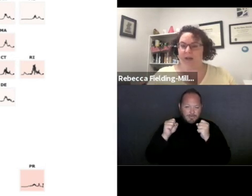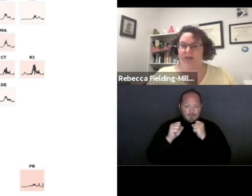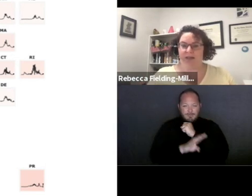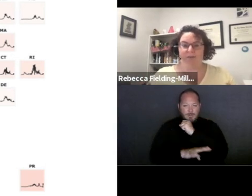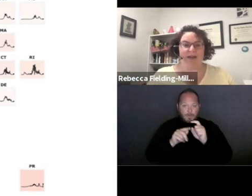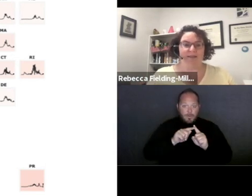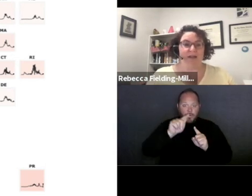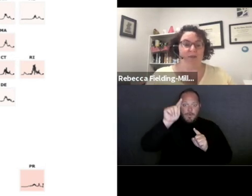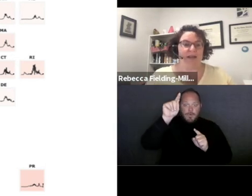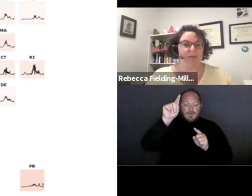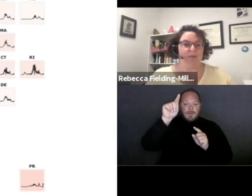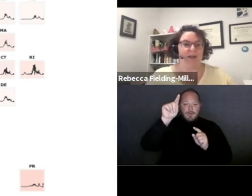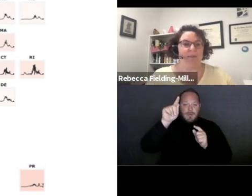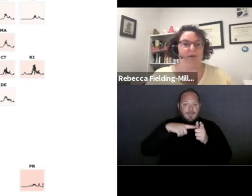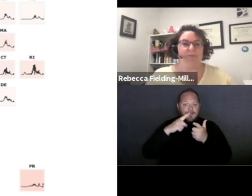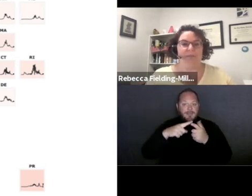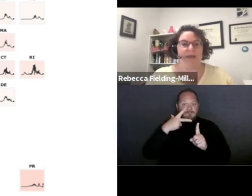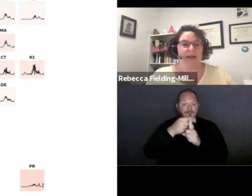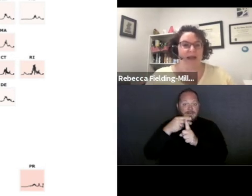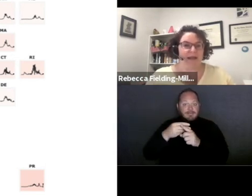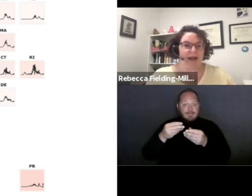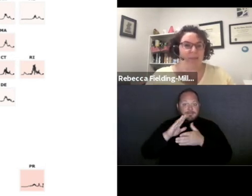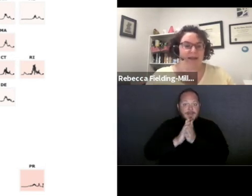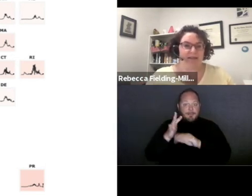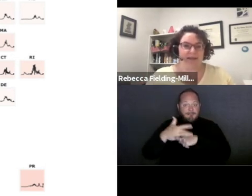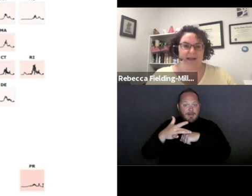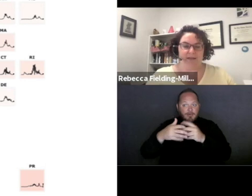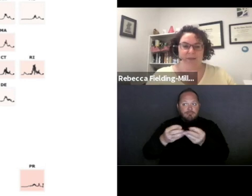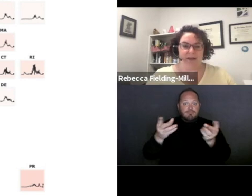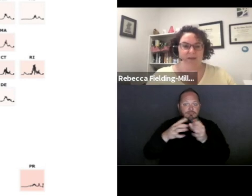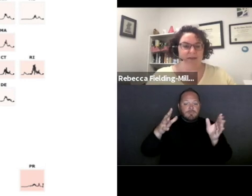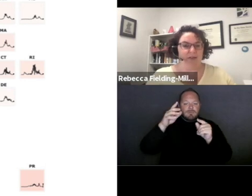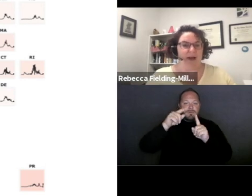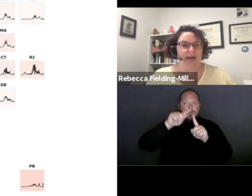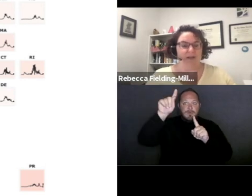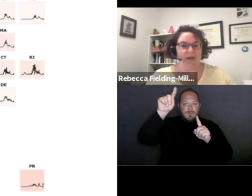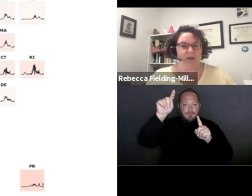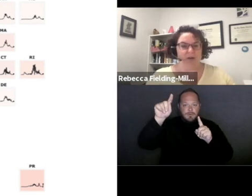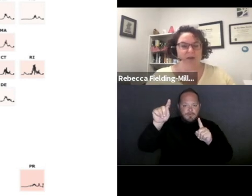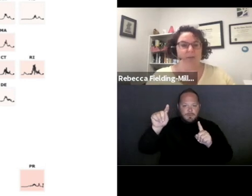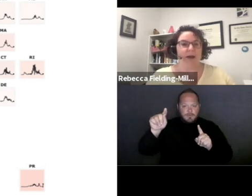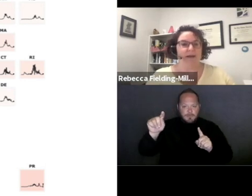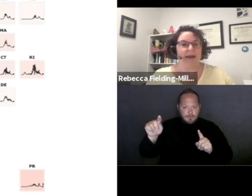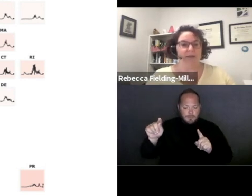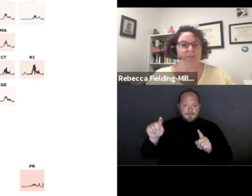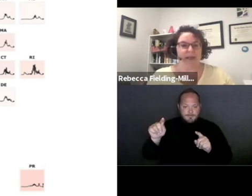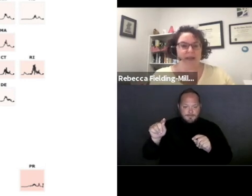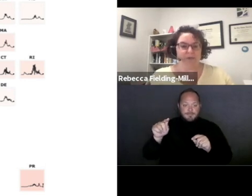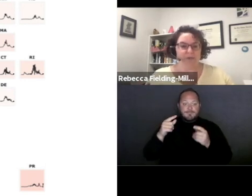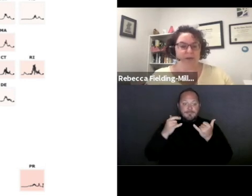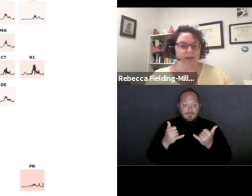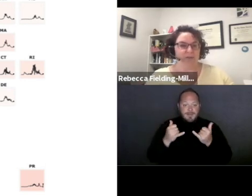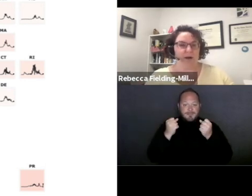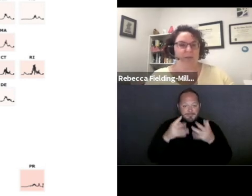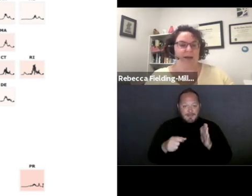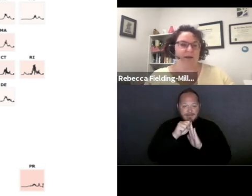again, especially as vaccines became available. And now many states, many of these little tiles are turning red again. And